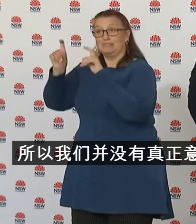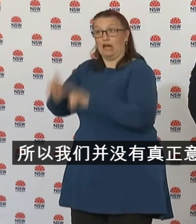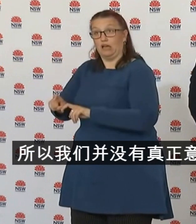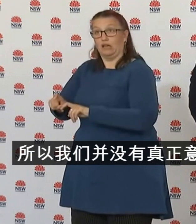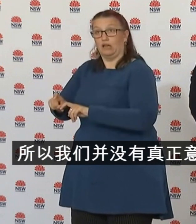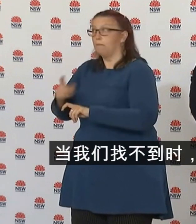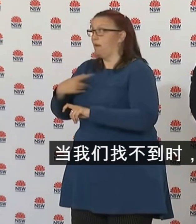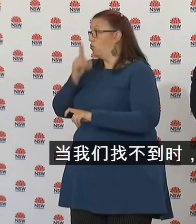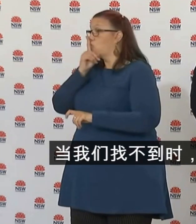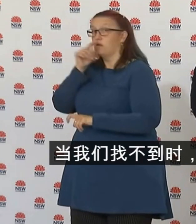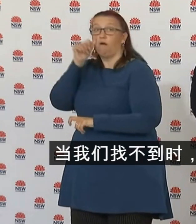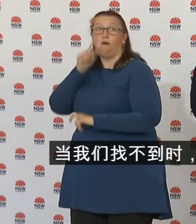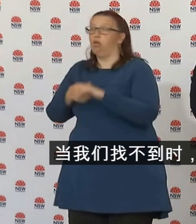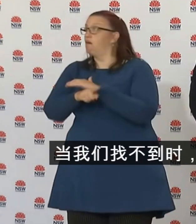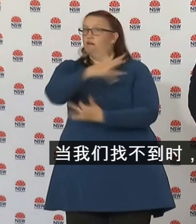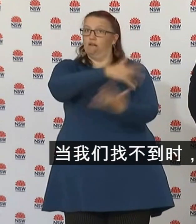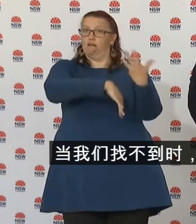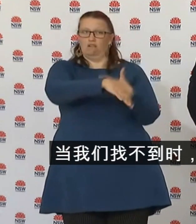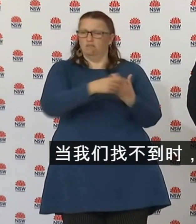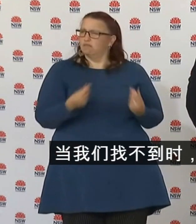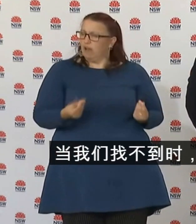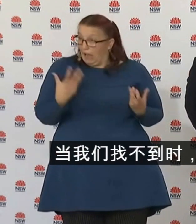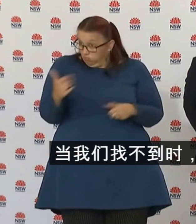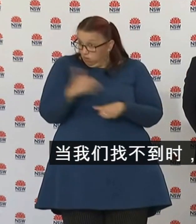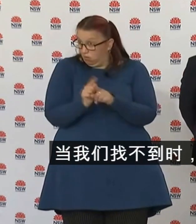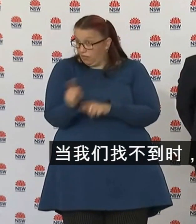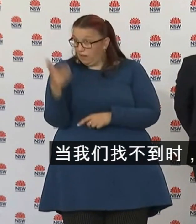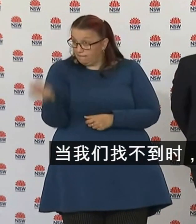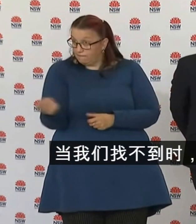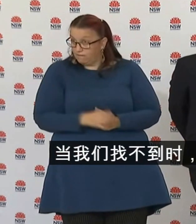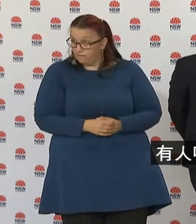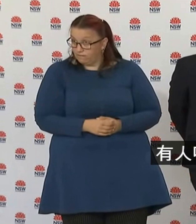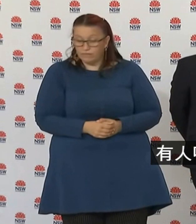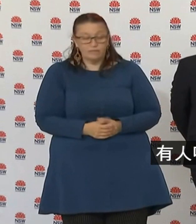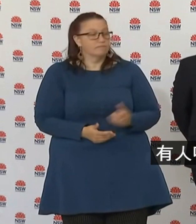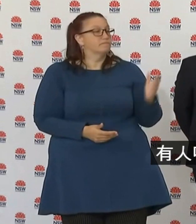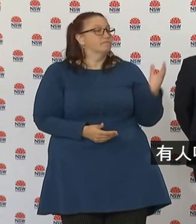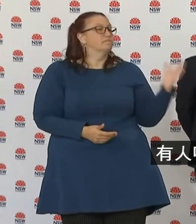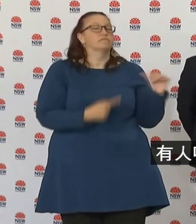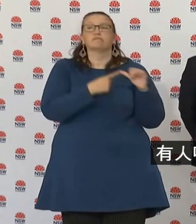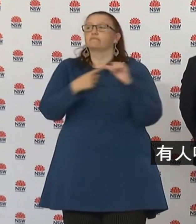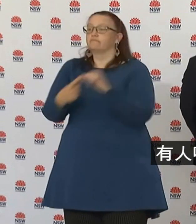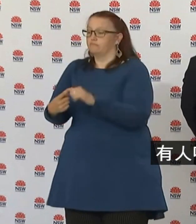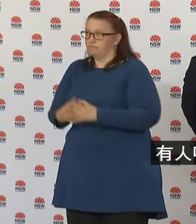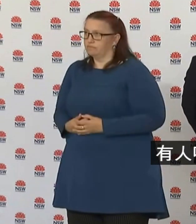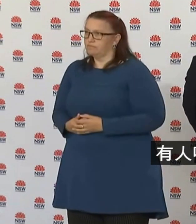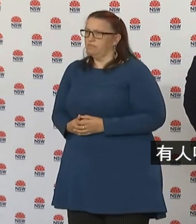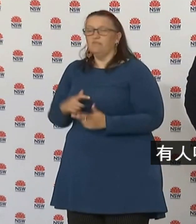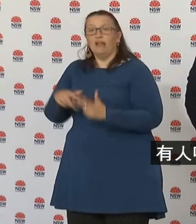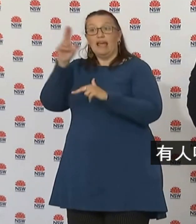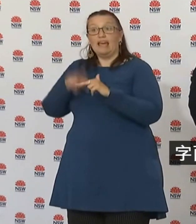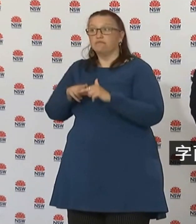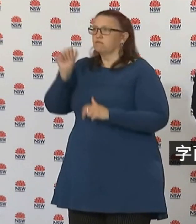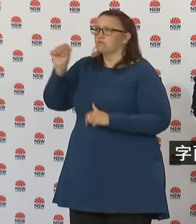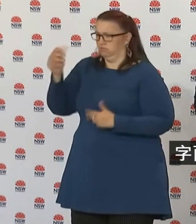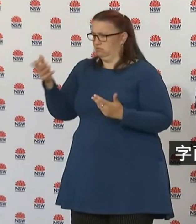let you know, we've been working hand in glove with police, and any issues around when we can't find someone, any issues of